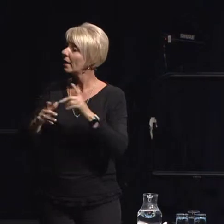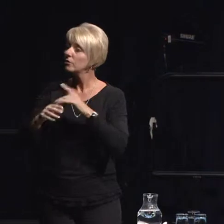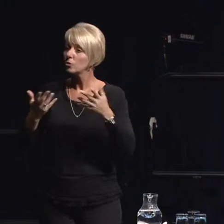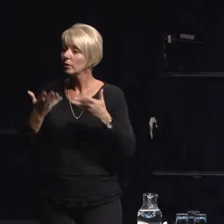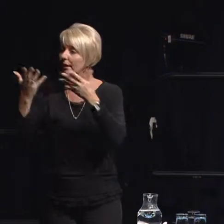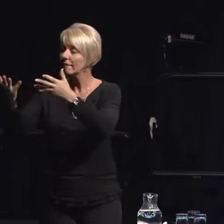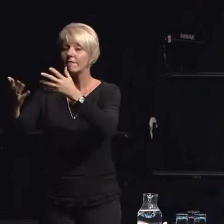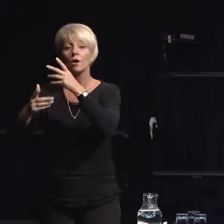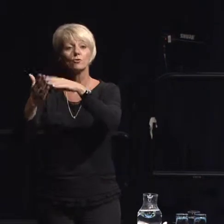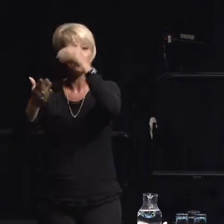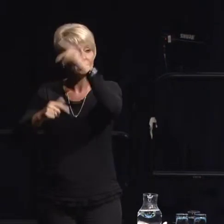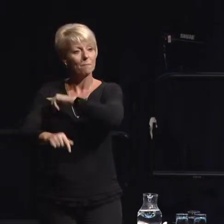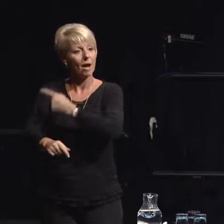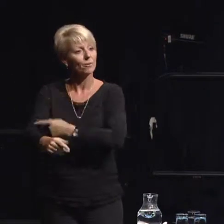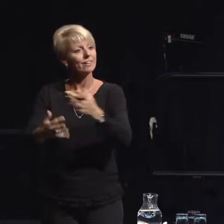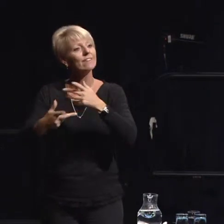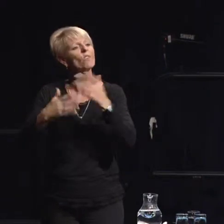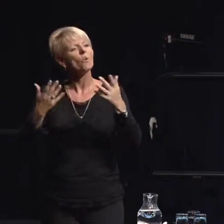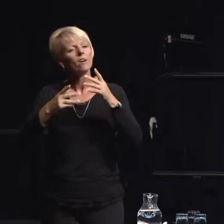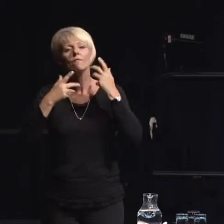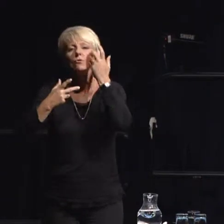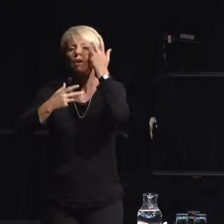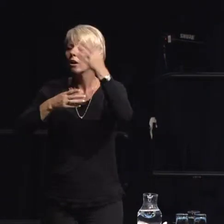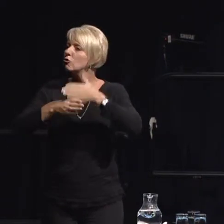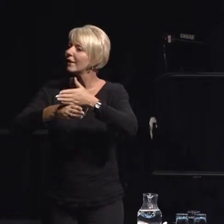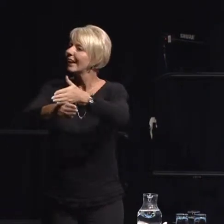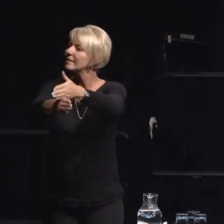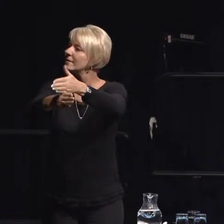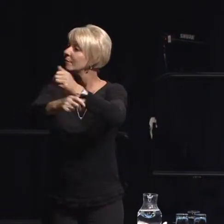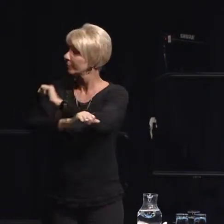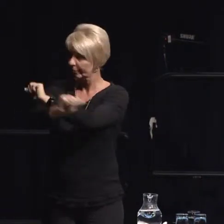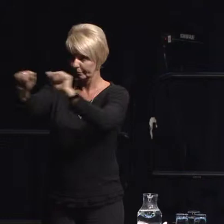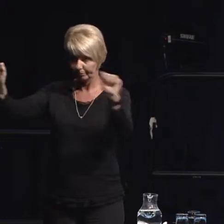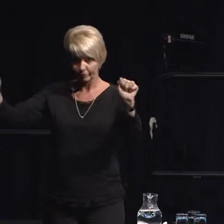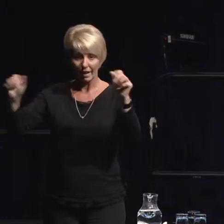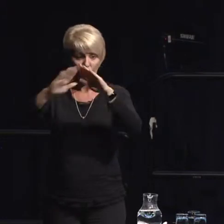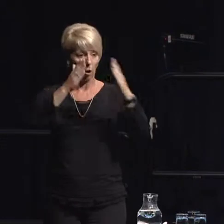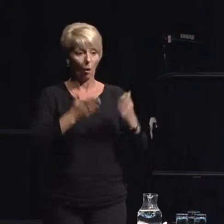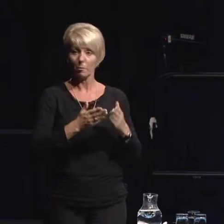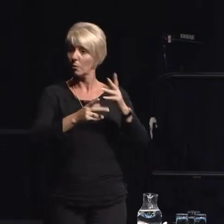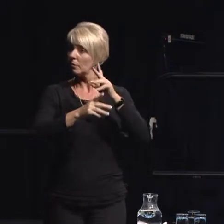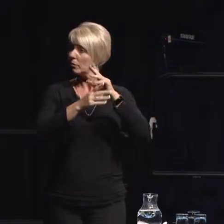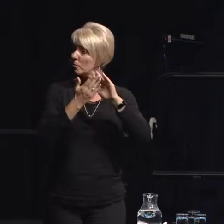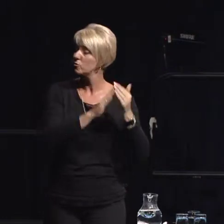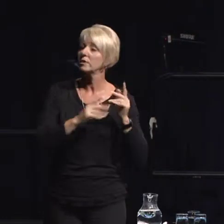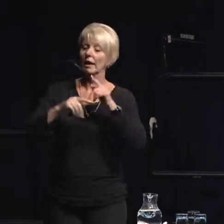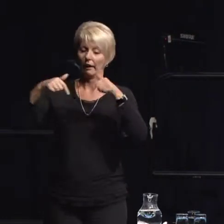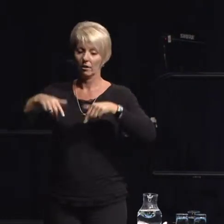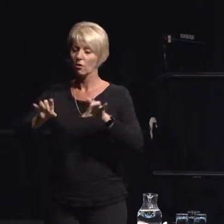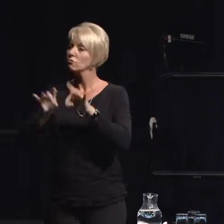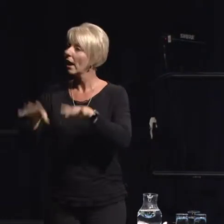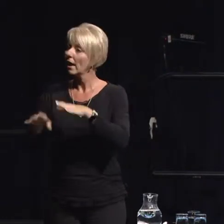our students for rewarding careers. Careers that will be in the global community, both here in Australia and